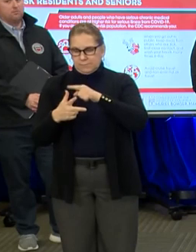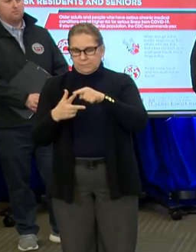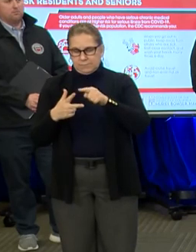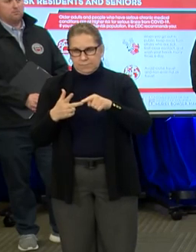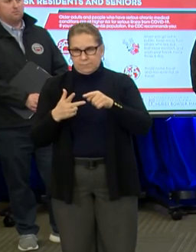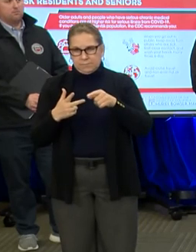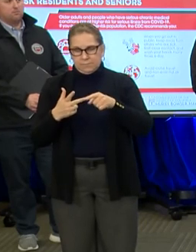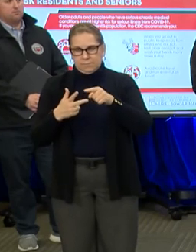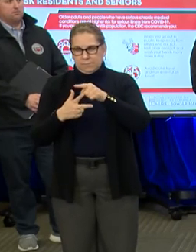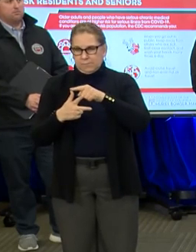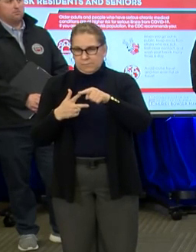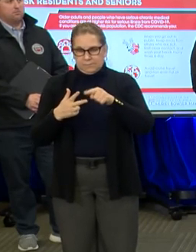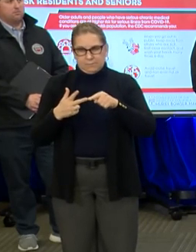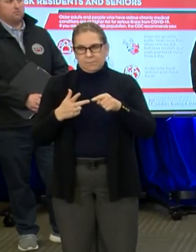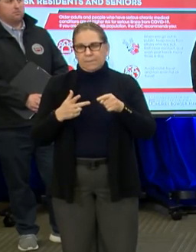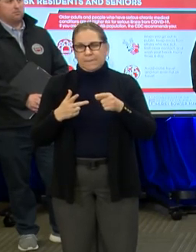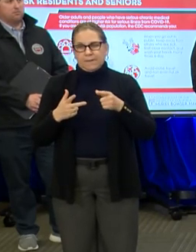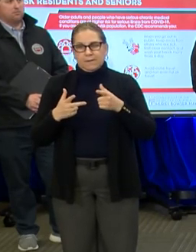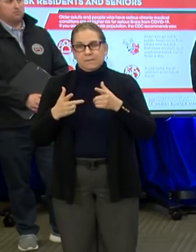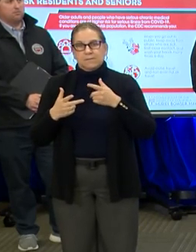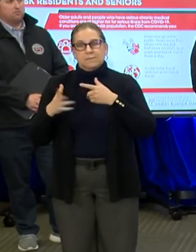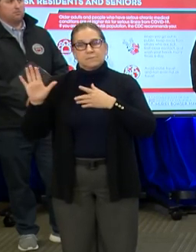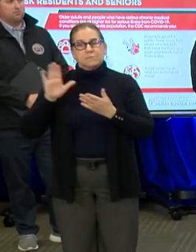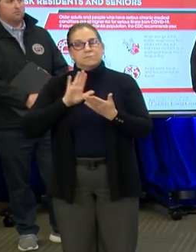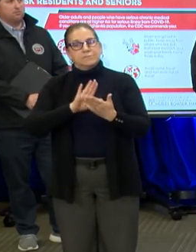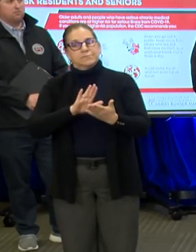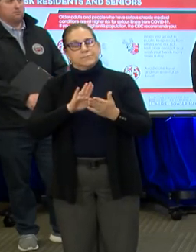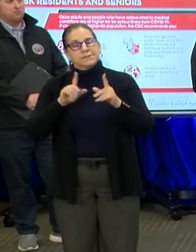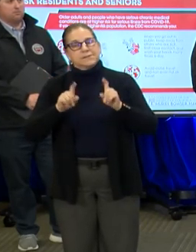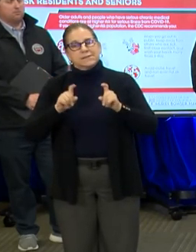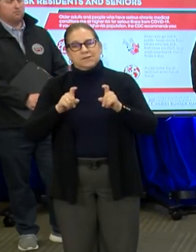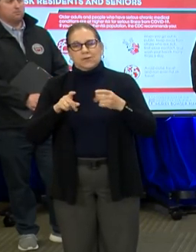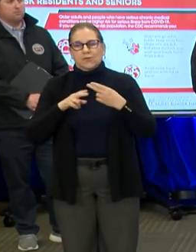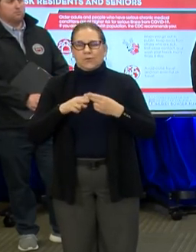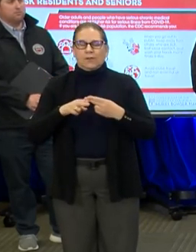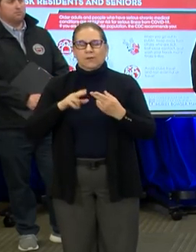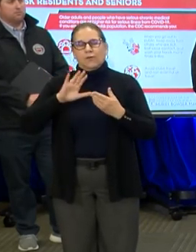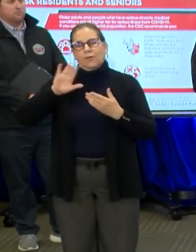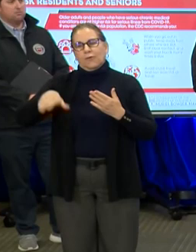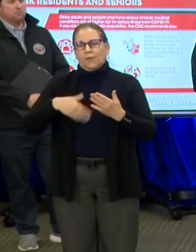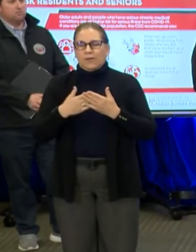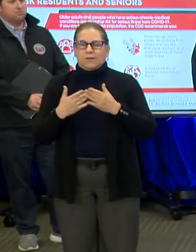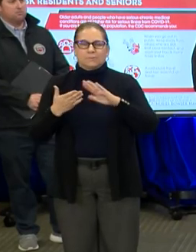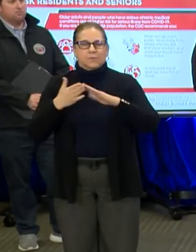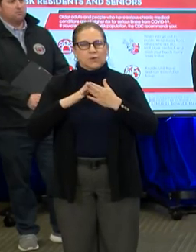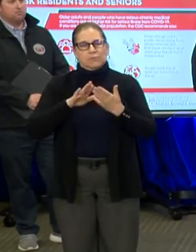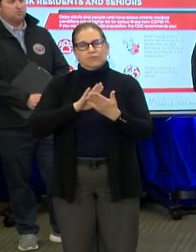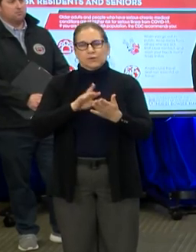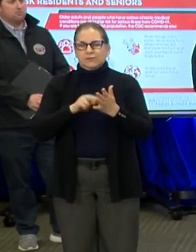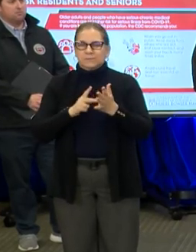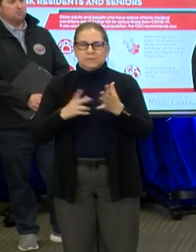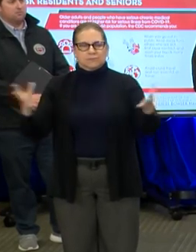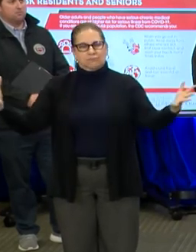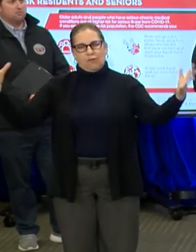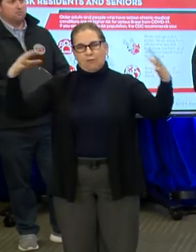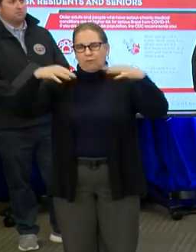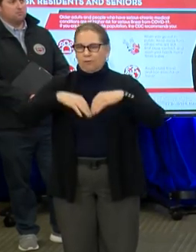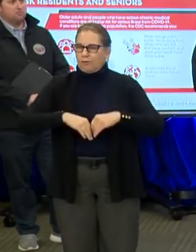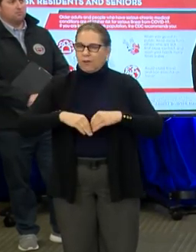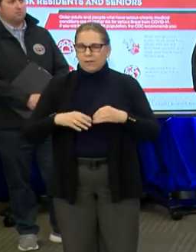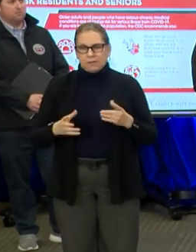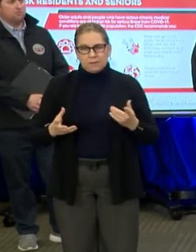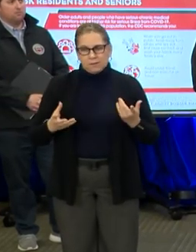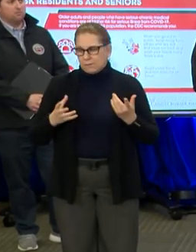demonstrates the all-of-community approach in action, as each member of our healthcare system is playing a role in expanding and